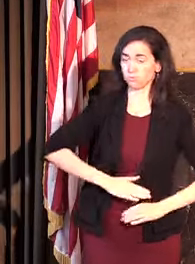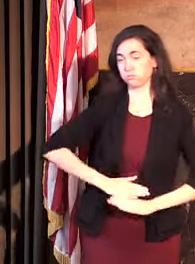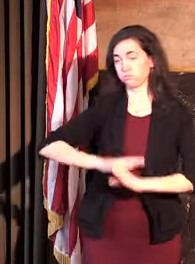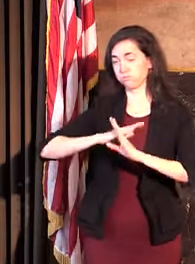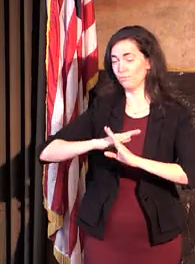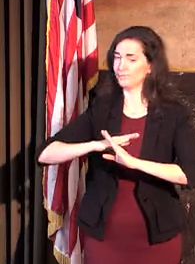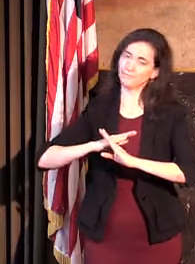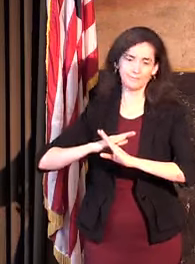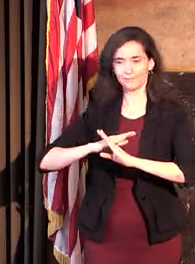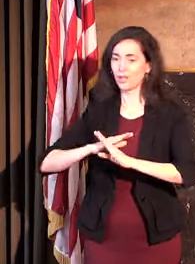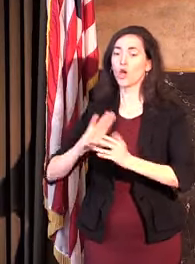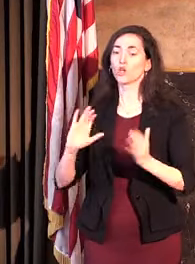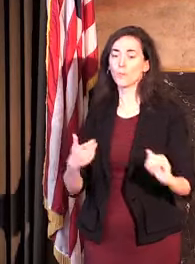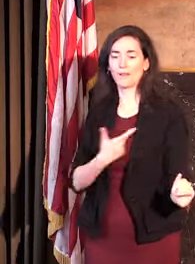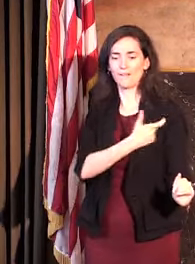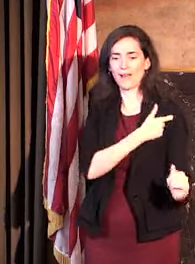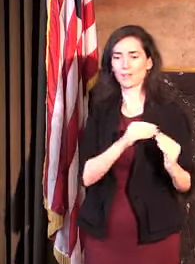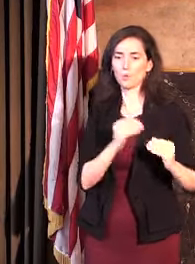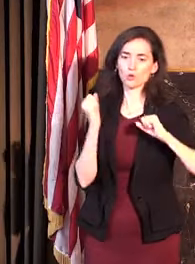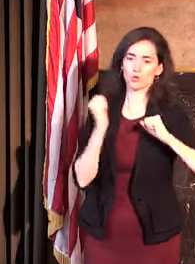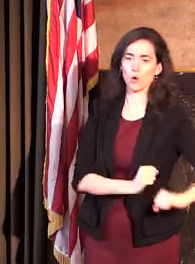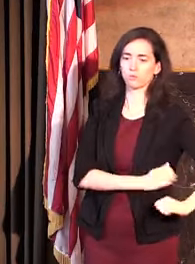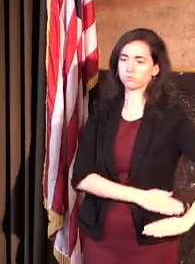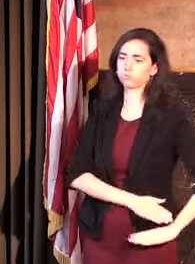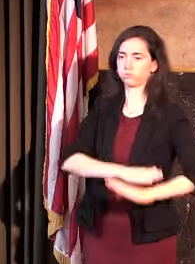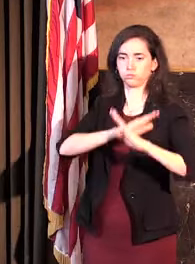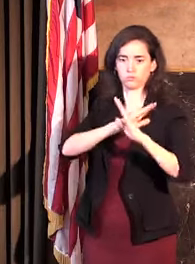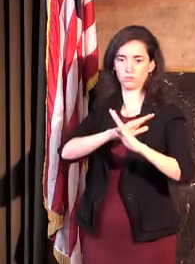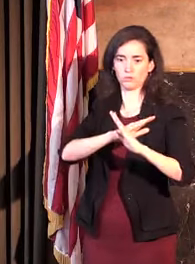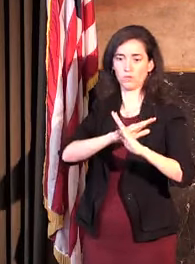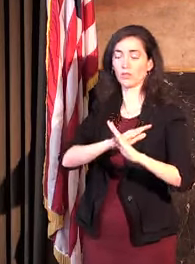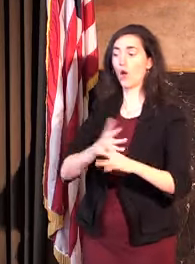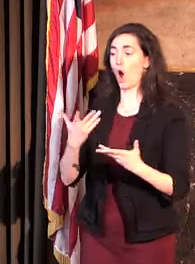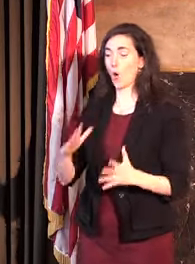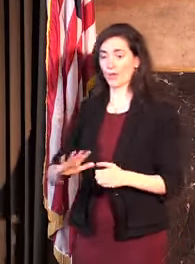or durable as the protection one gets from being fully vaccinated.